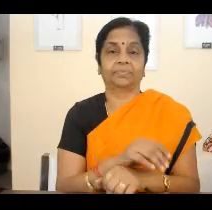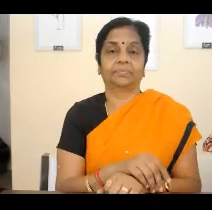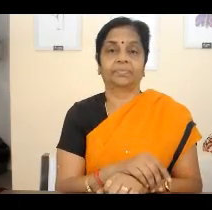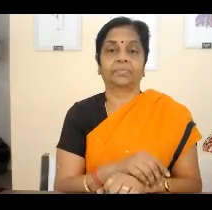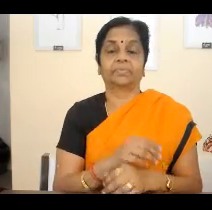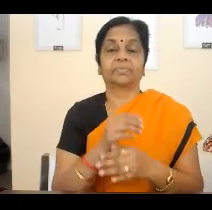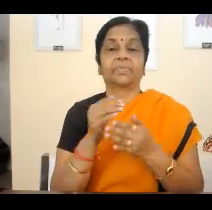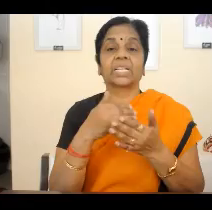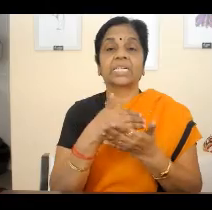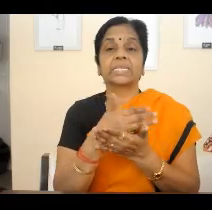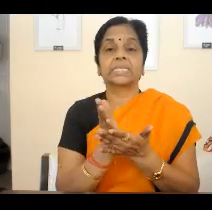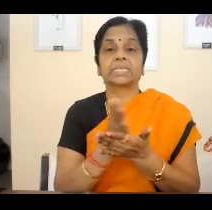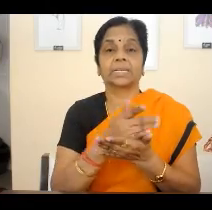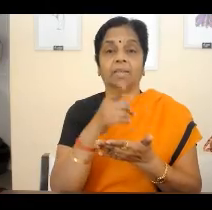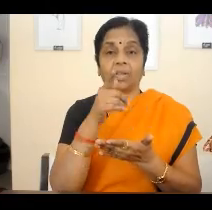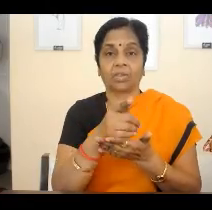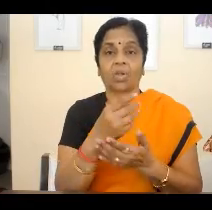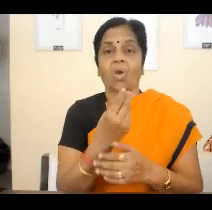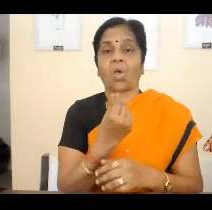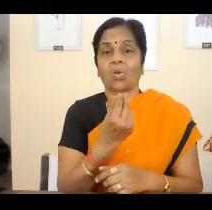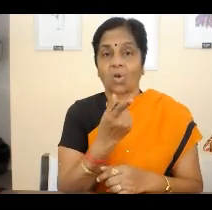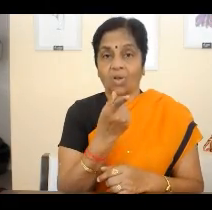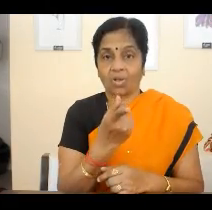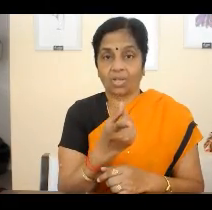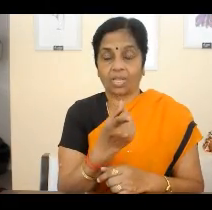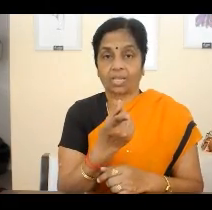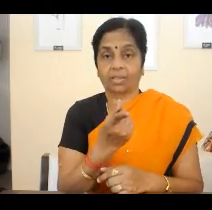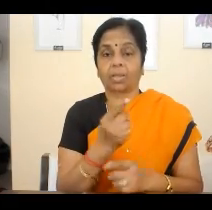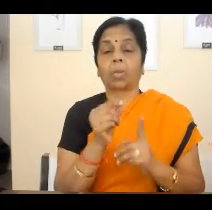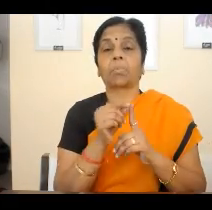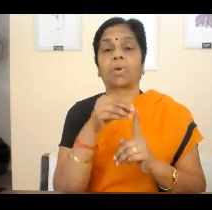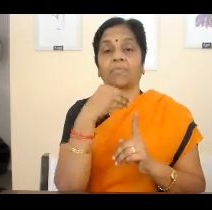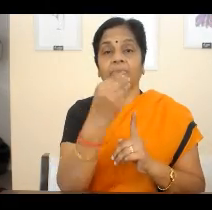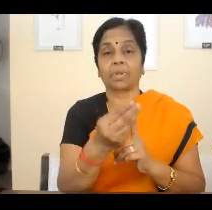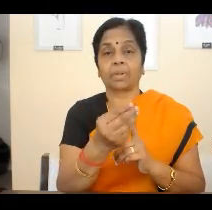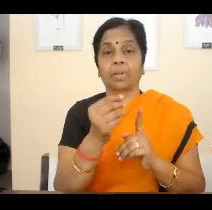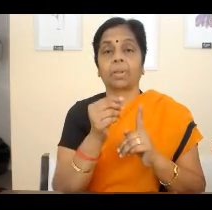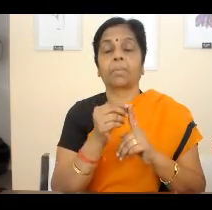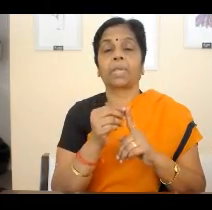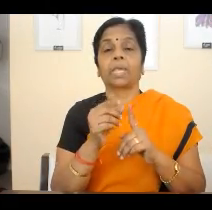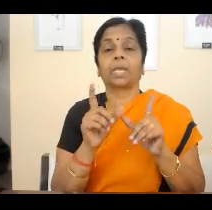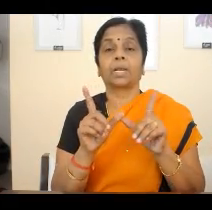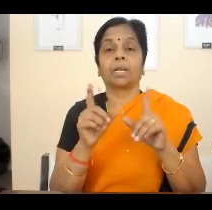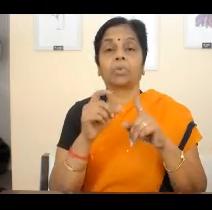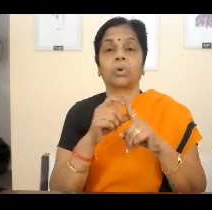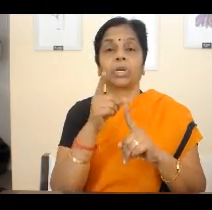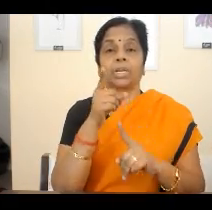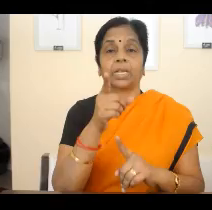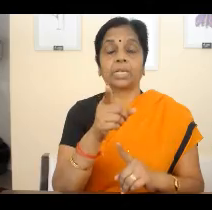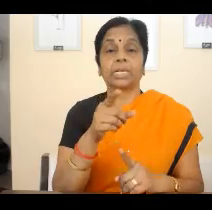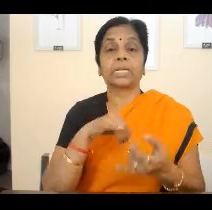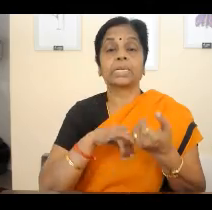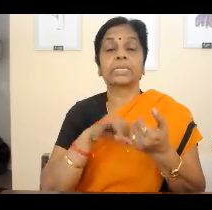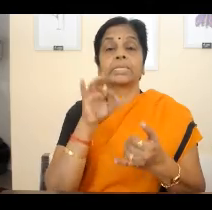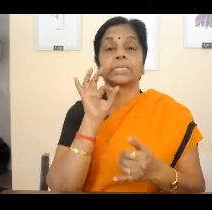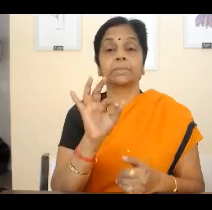Service animals like dogs should be provided to PWDs, especially for the